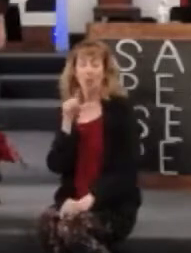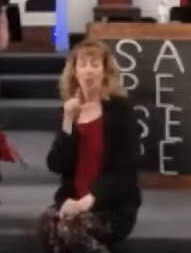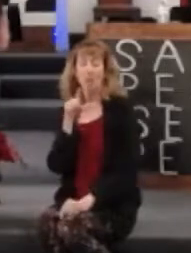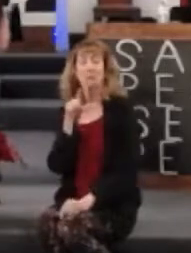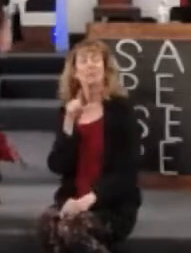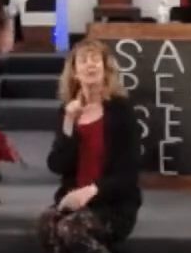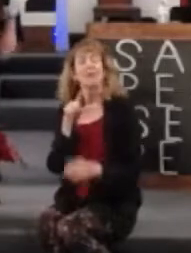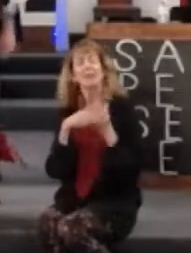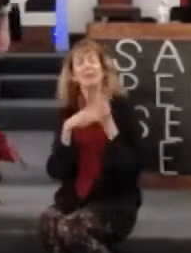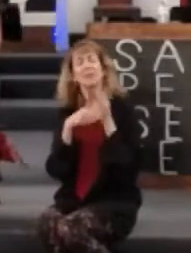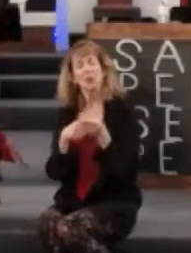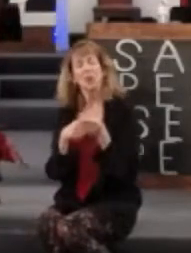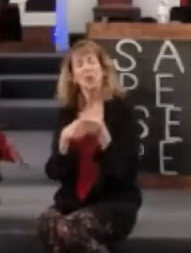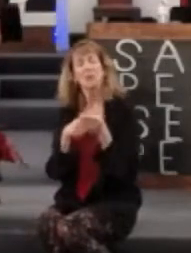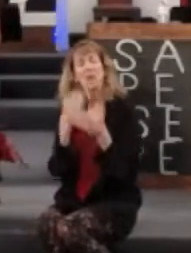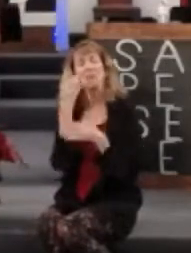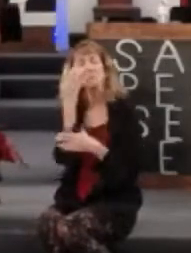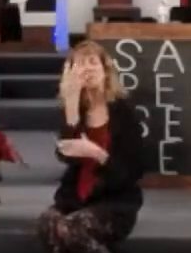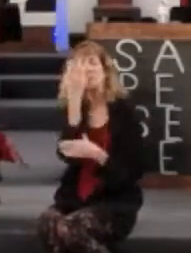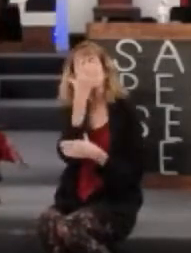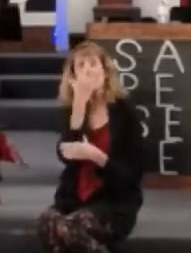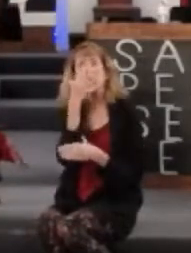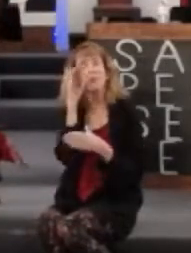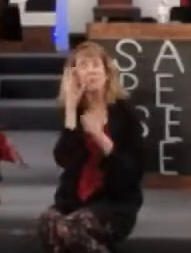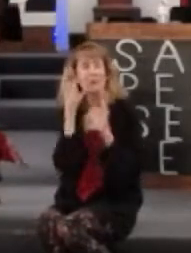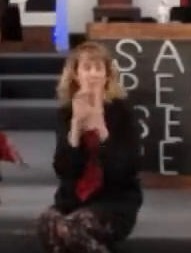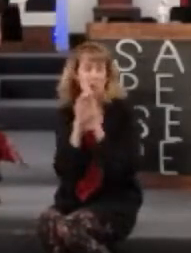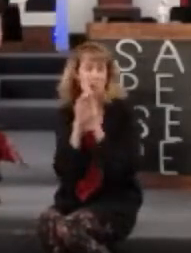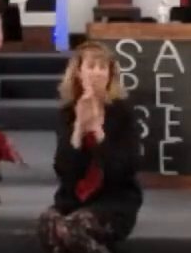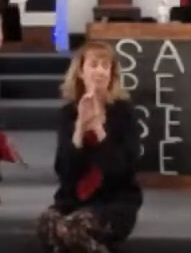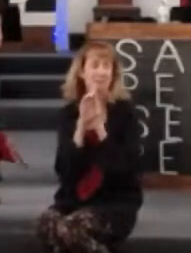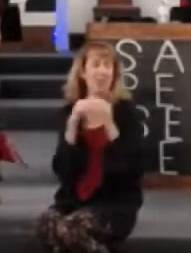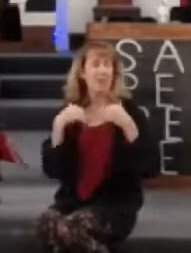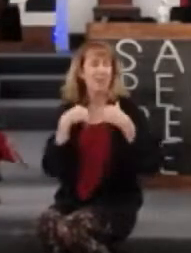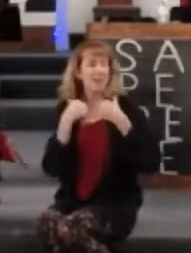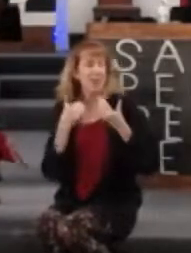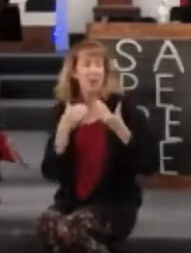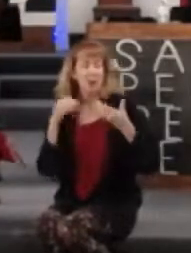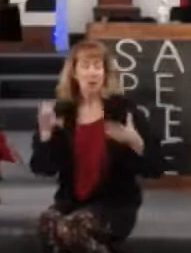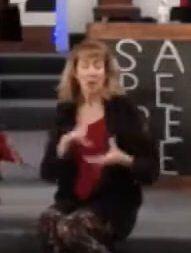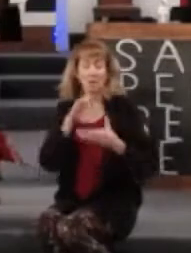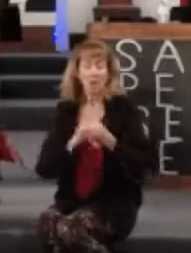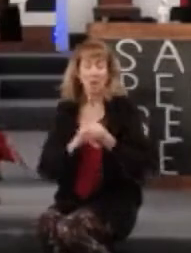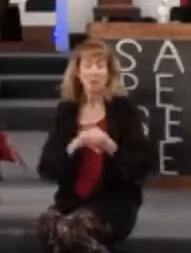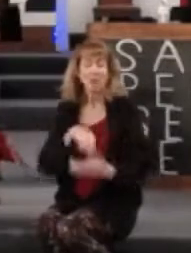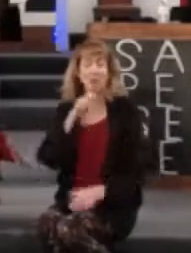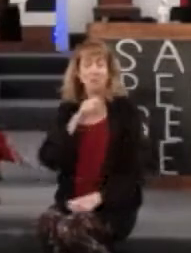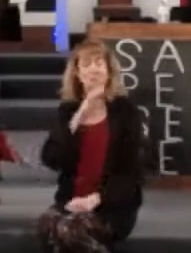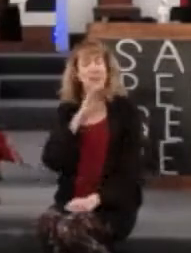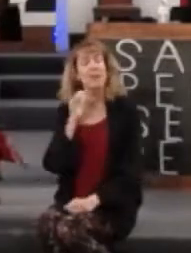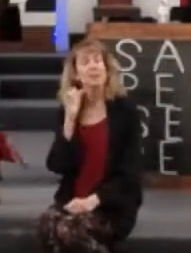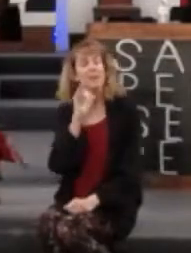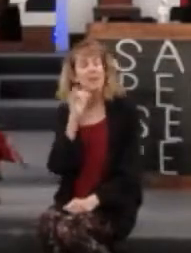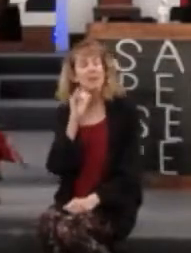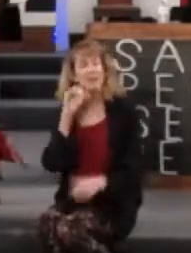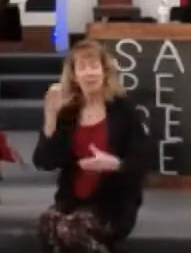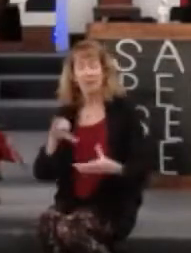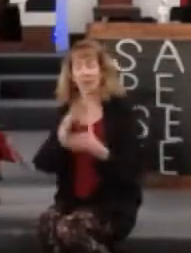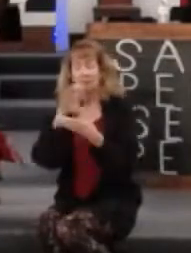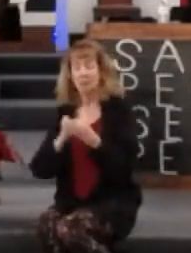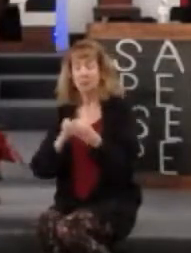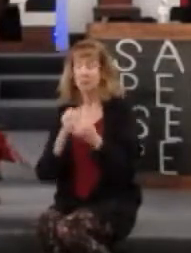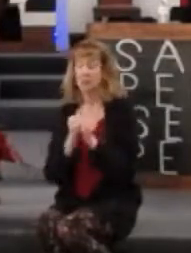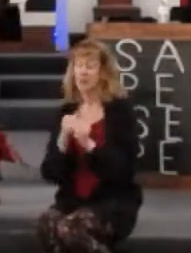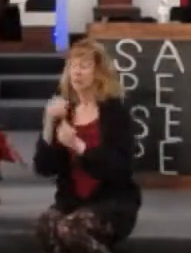Paul draws a beautiful picture of how marriage is like the relationship between Christ and